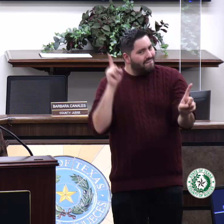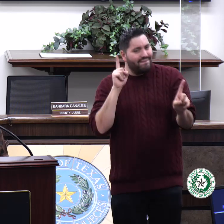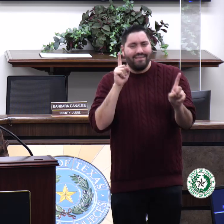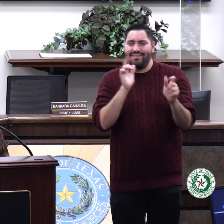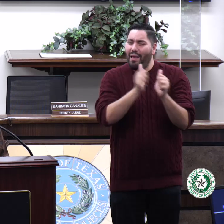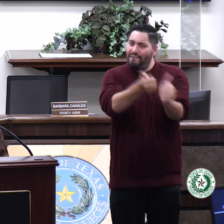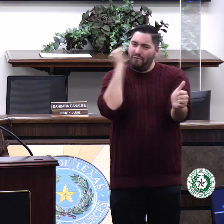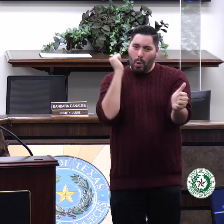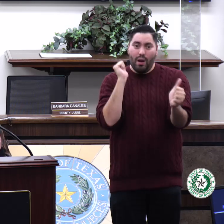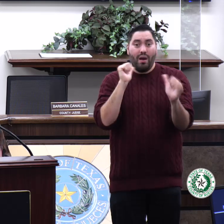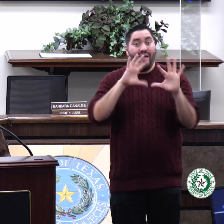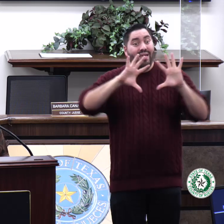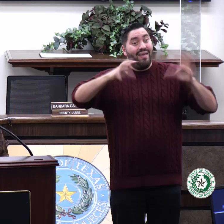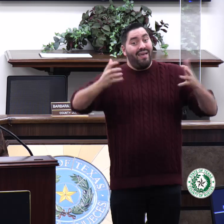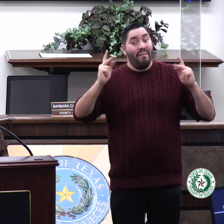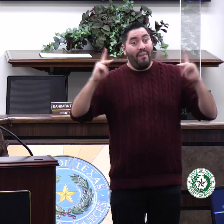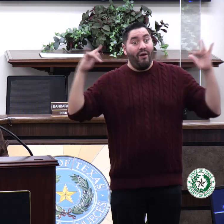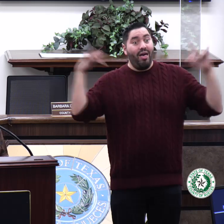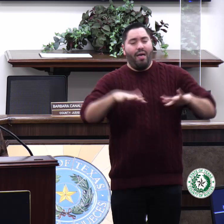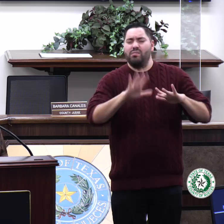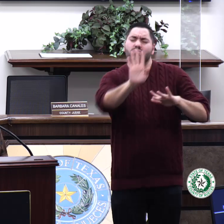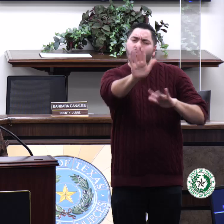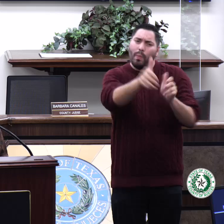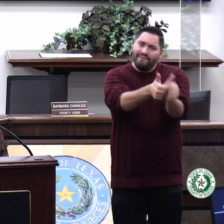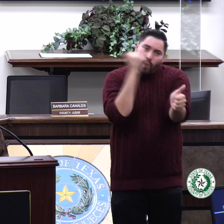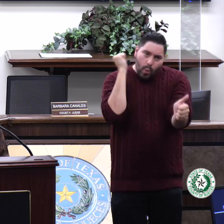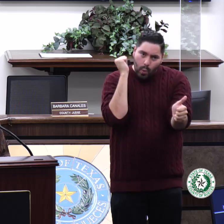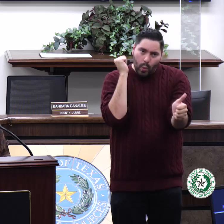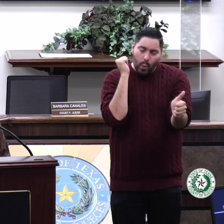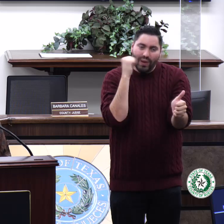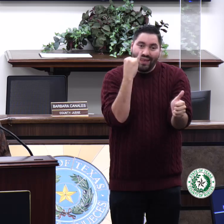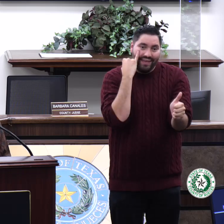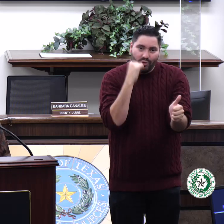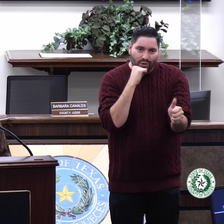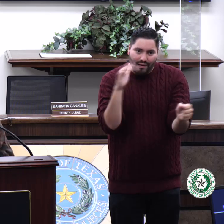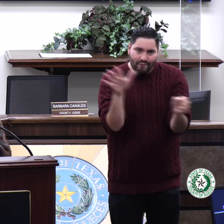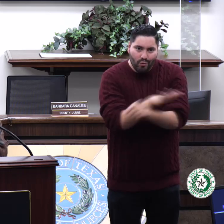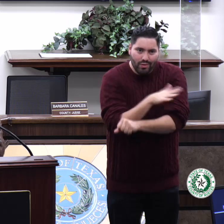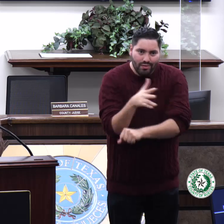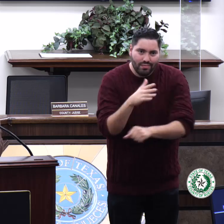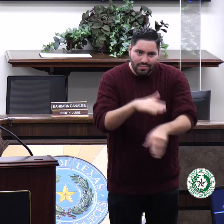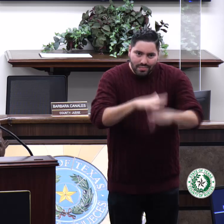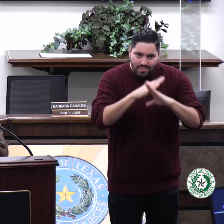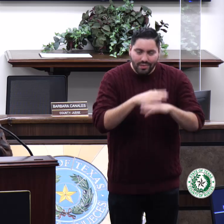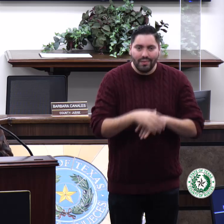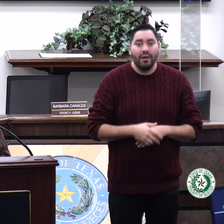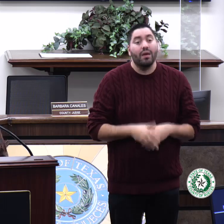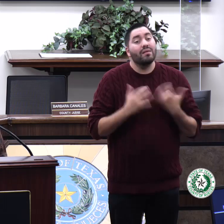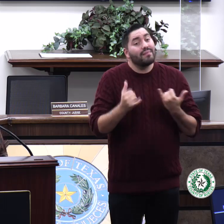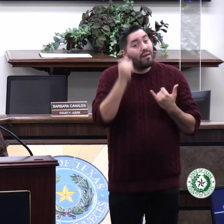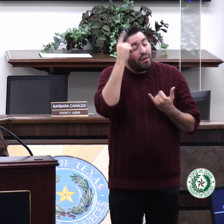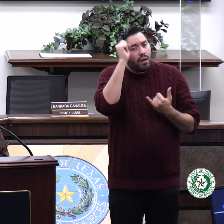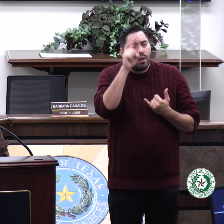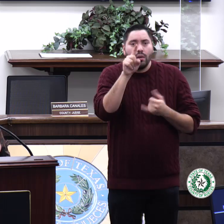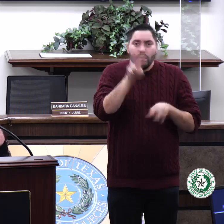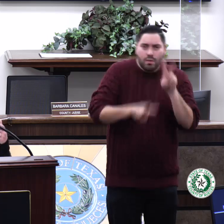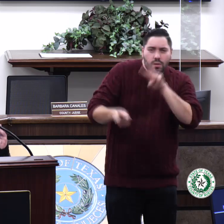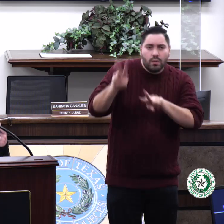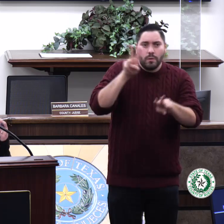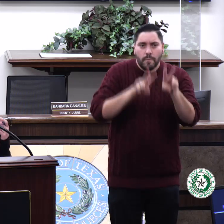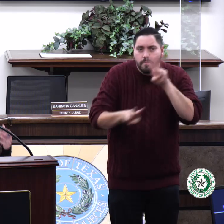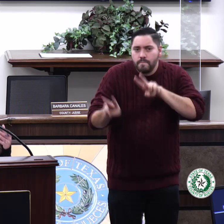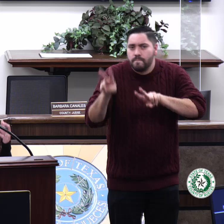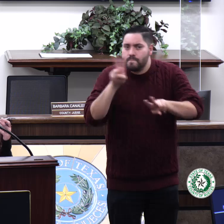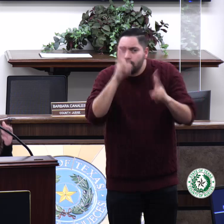entertaining, if you're not fully protected. And above all, please stay informed. That's what we are doing here today, and you want to keep